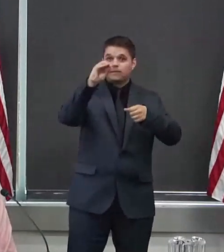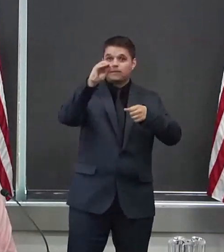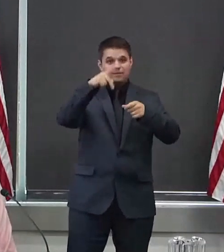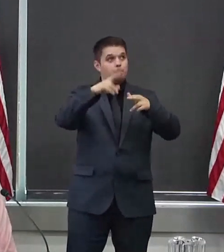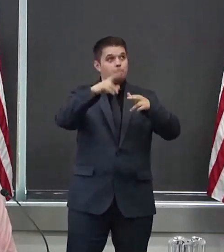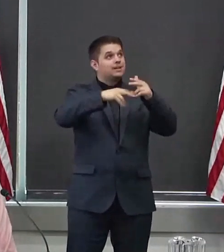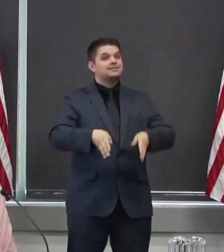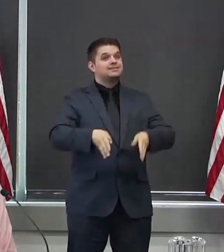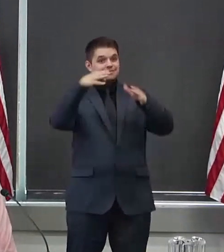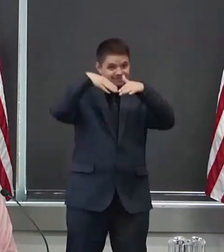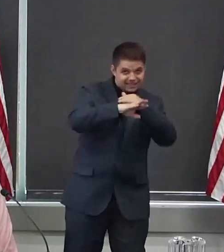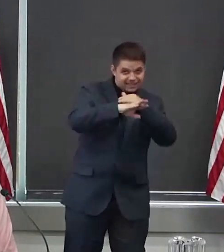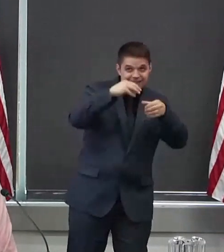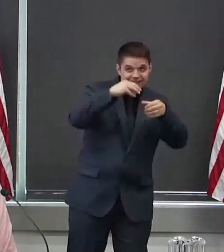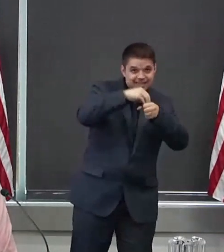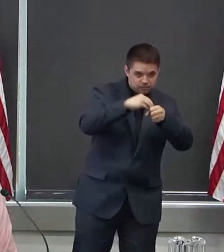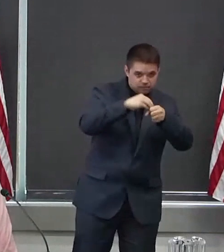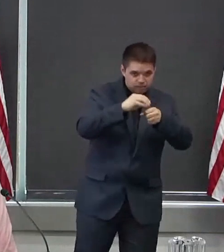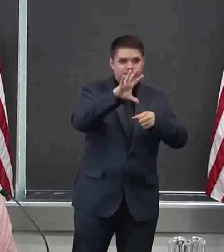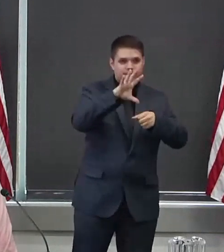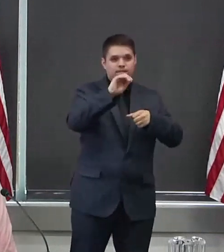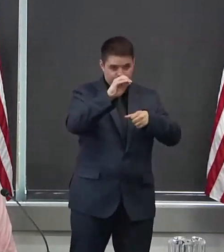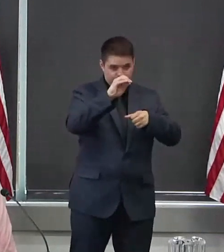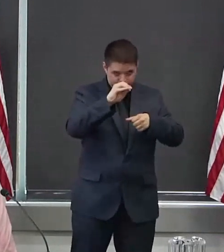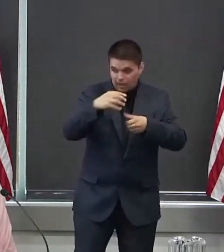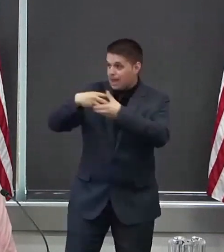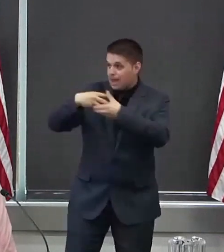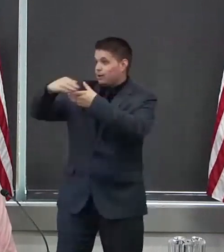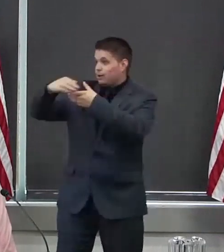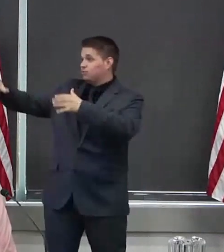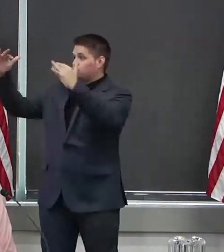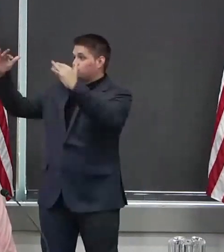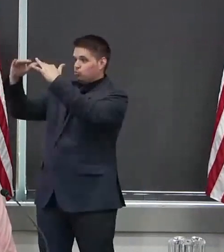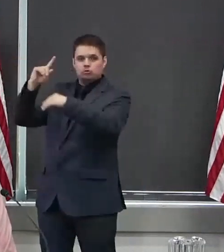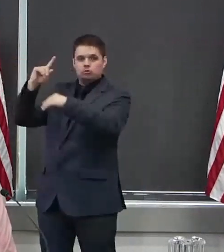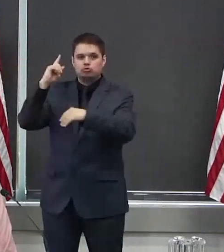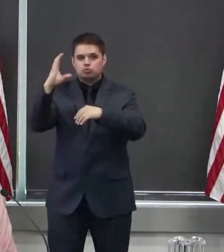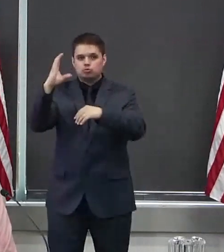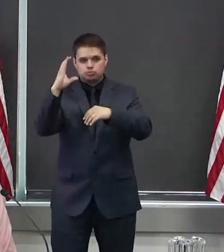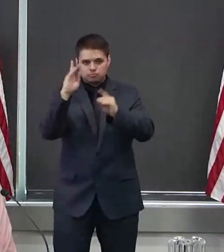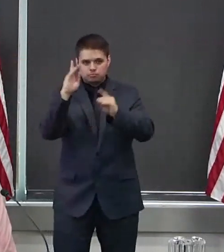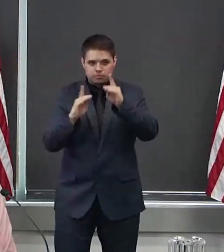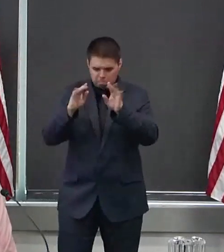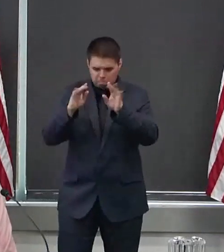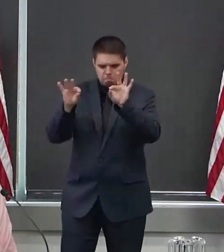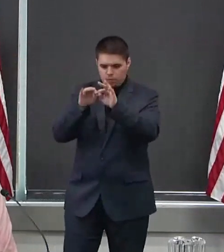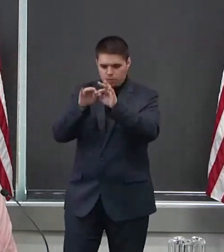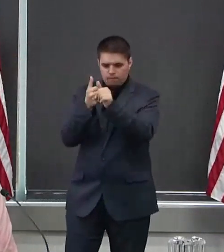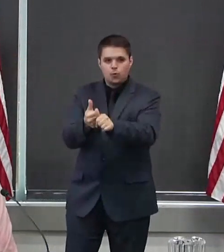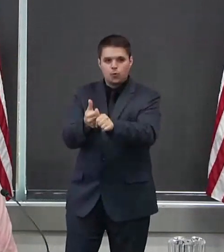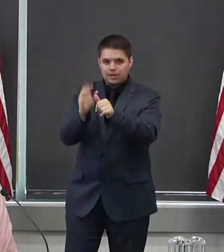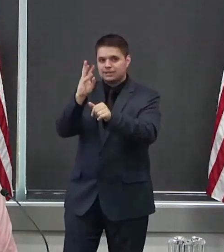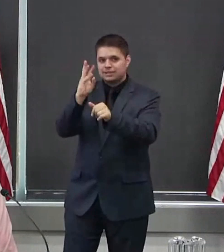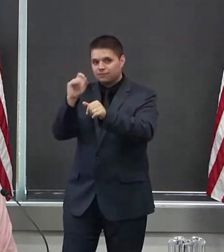to not meet those guidance. Those kind of settings will be things like restaurants, gymnasiums,